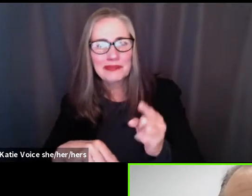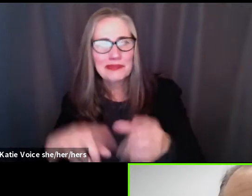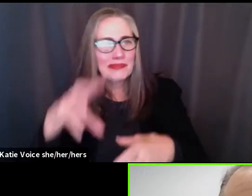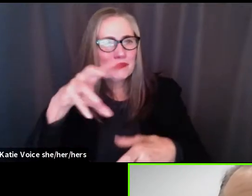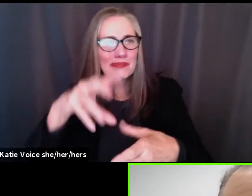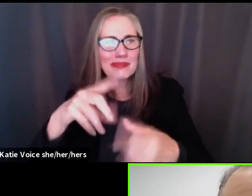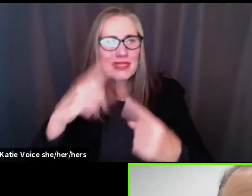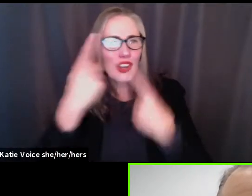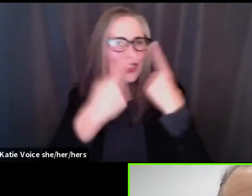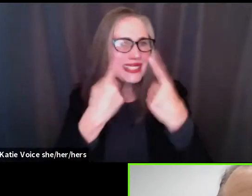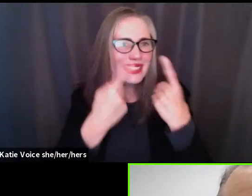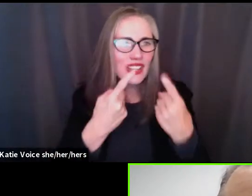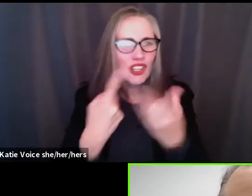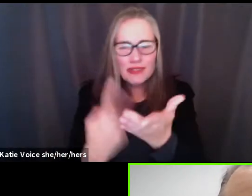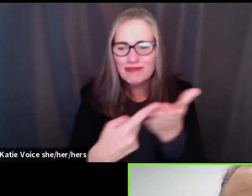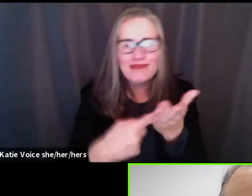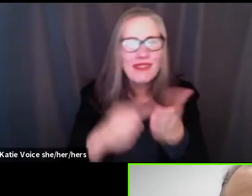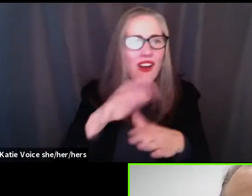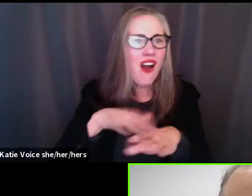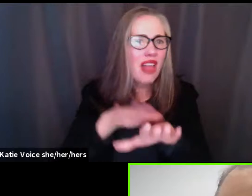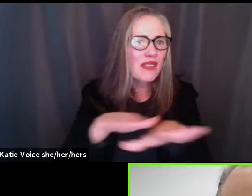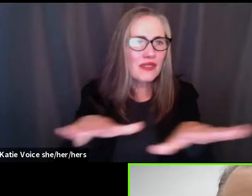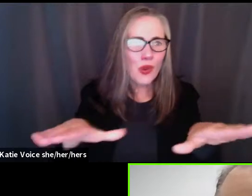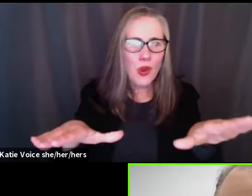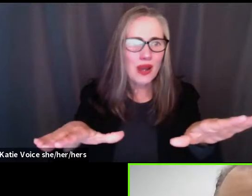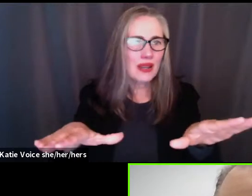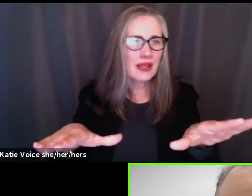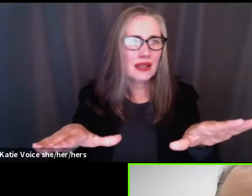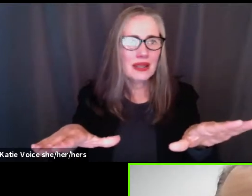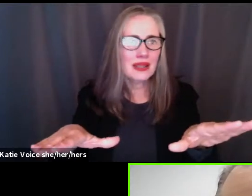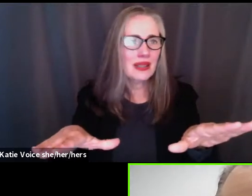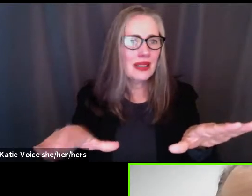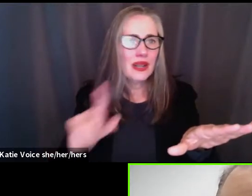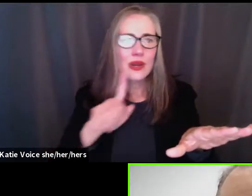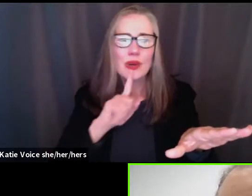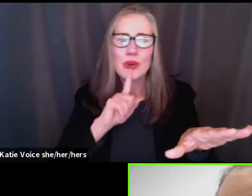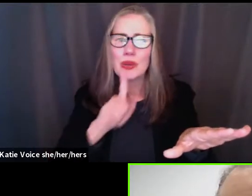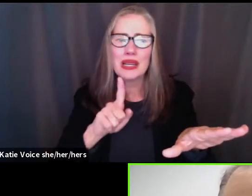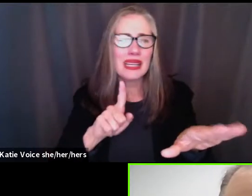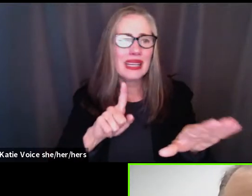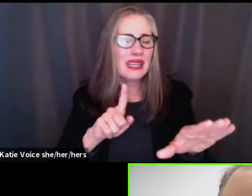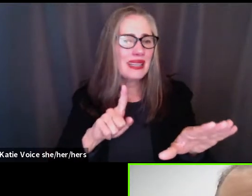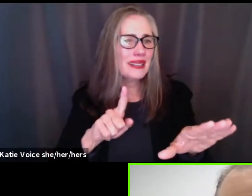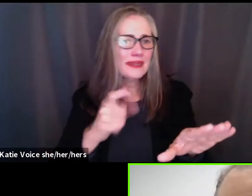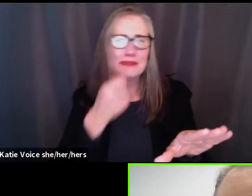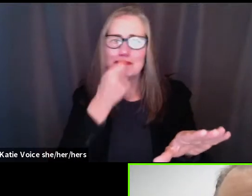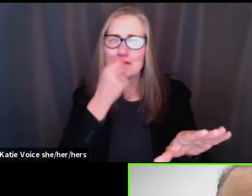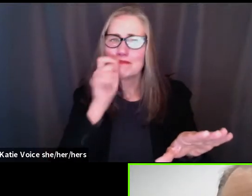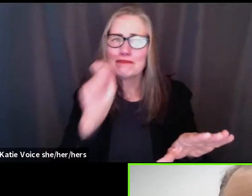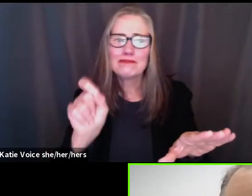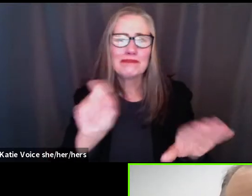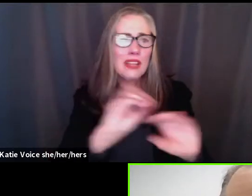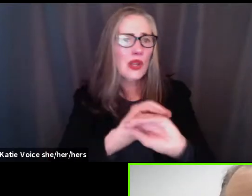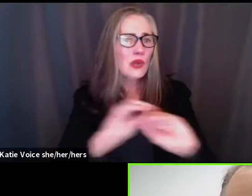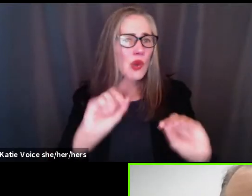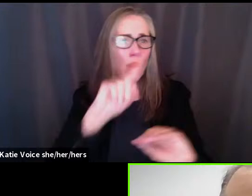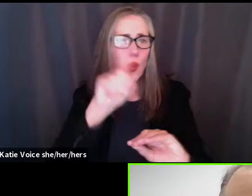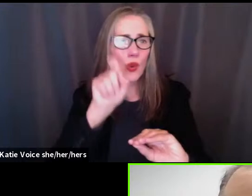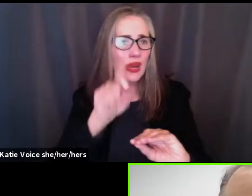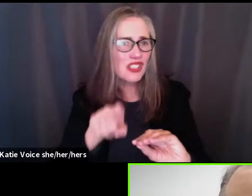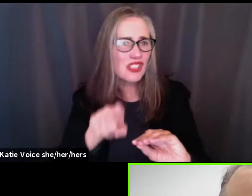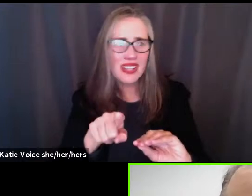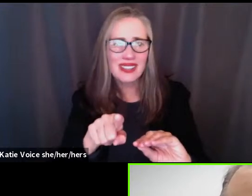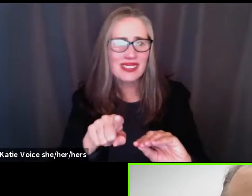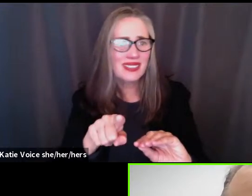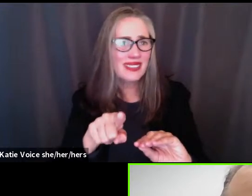just, I mean, there's really no question about that. It's not subject to appeal if